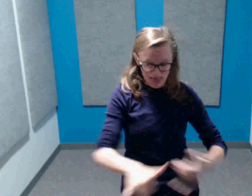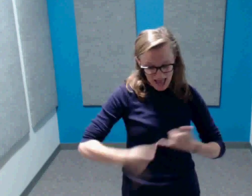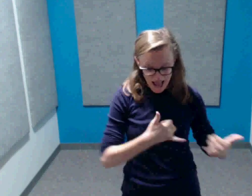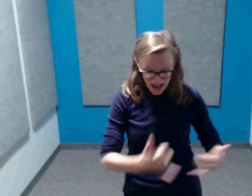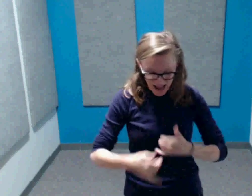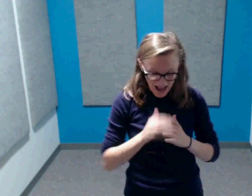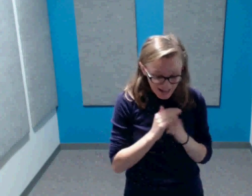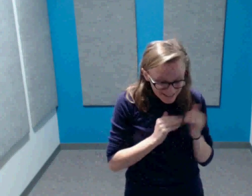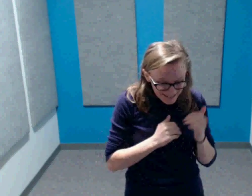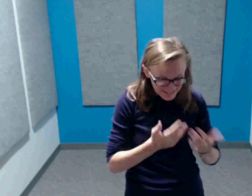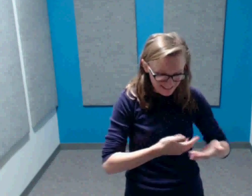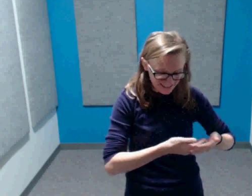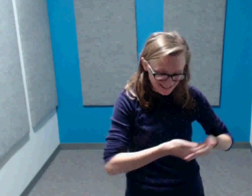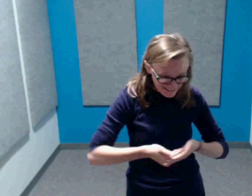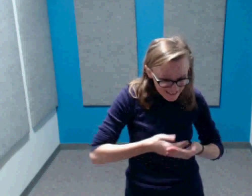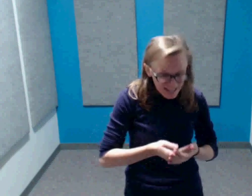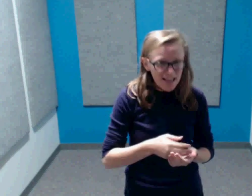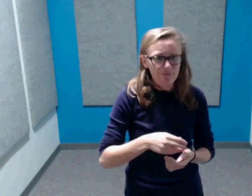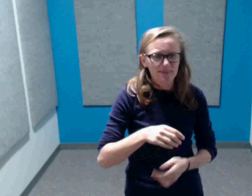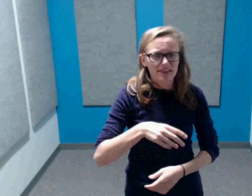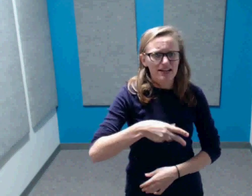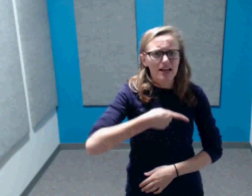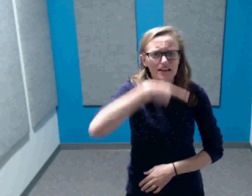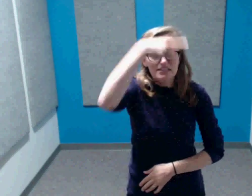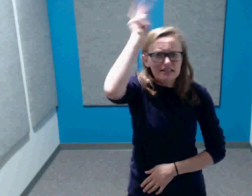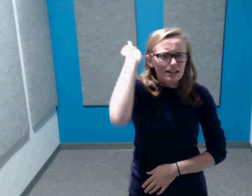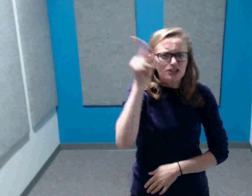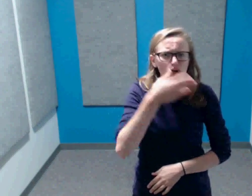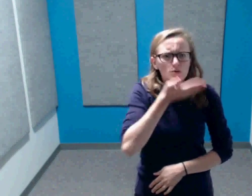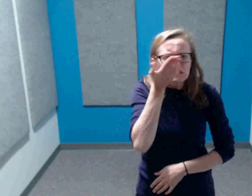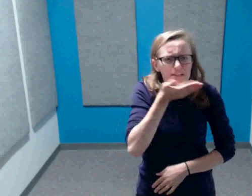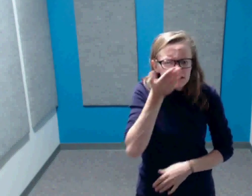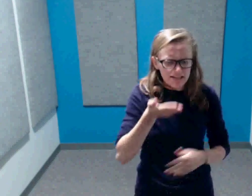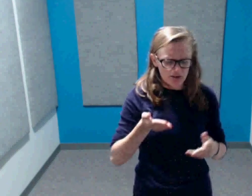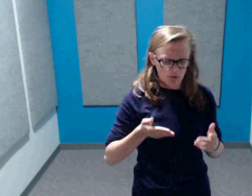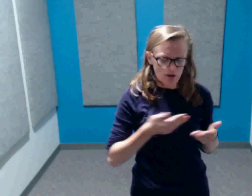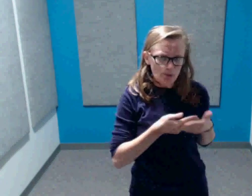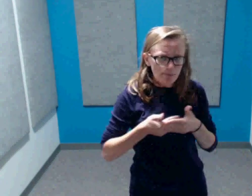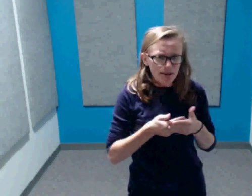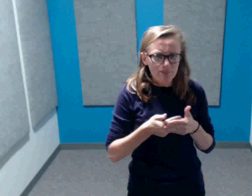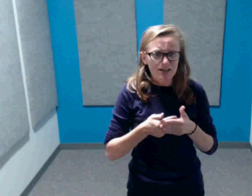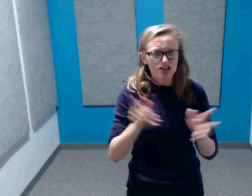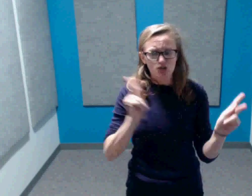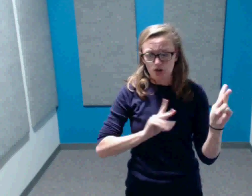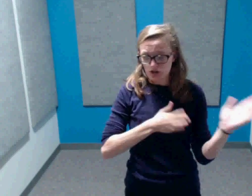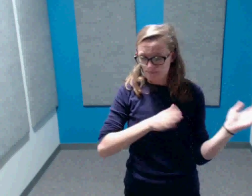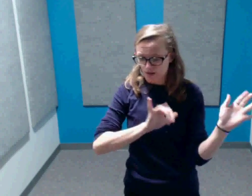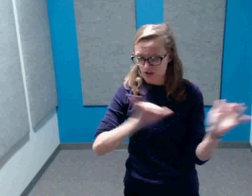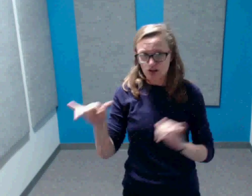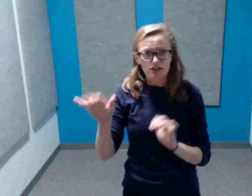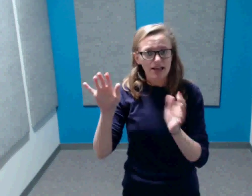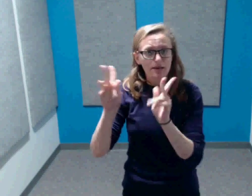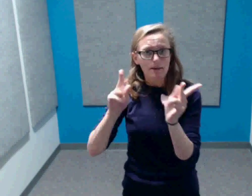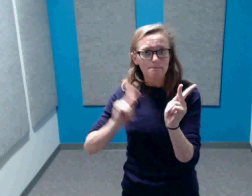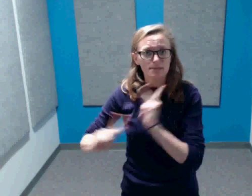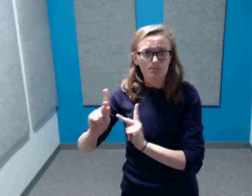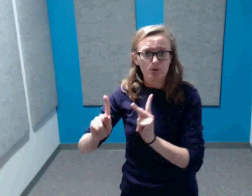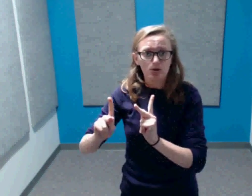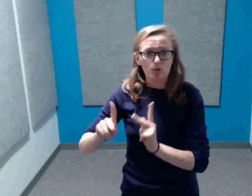I discovered that skunks don't stink when they're babies. They're like people. They don't stink till they're teenagers, okay? Hey, same deal. That's